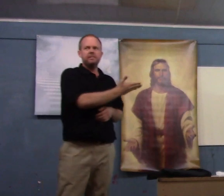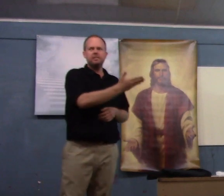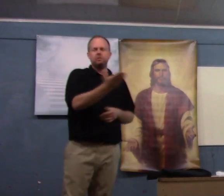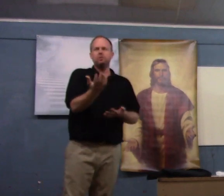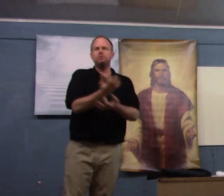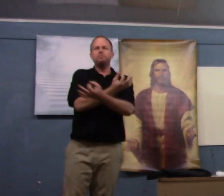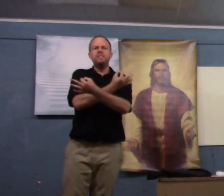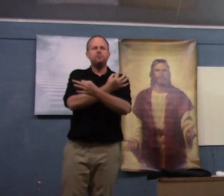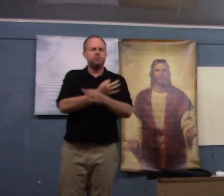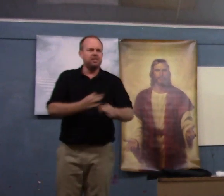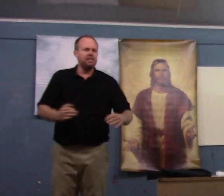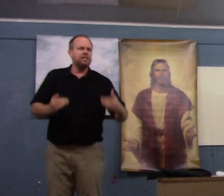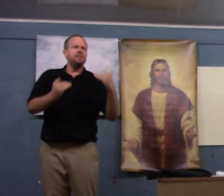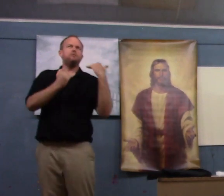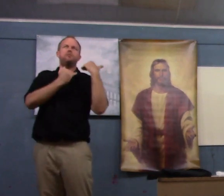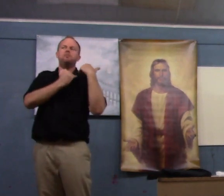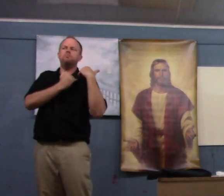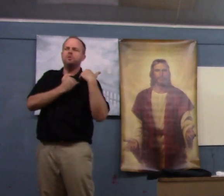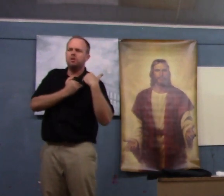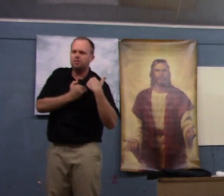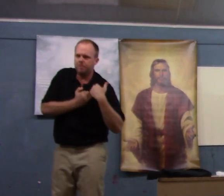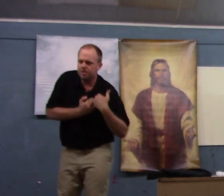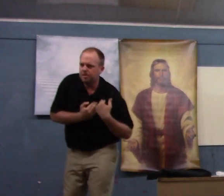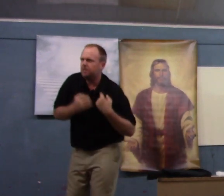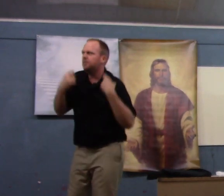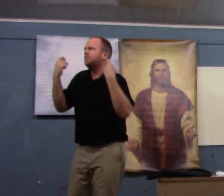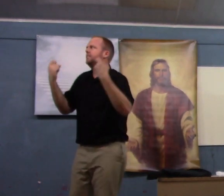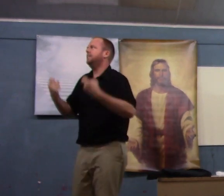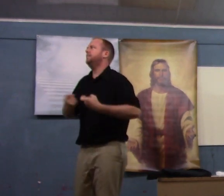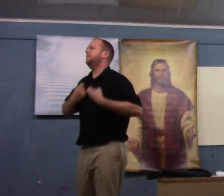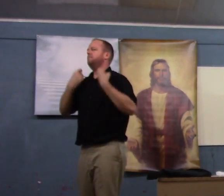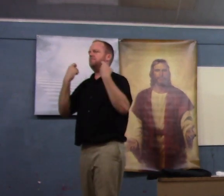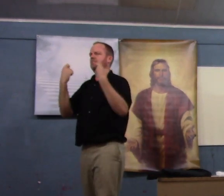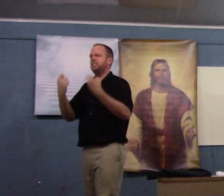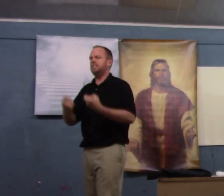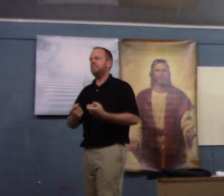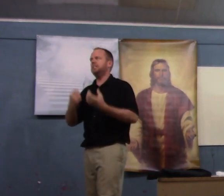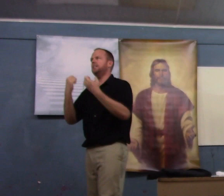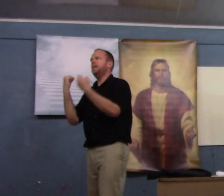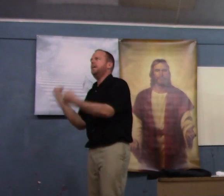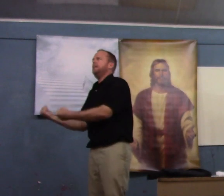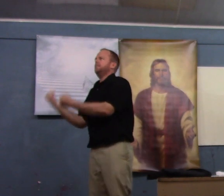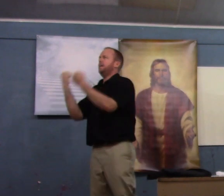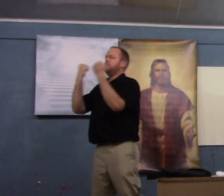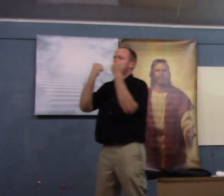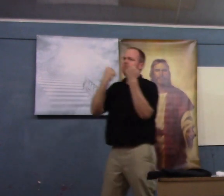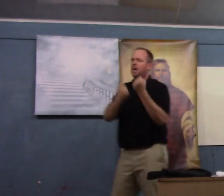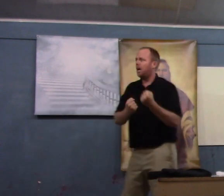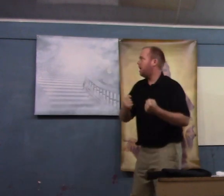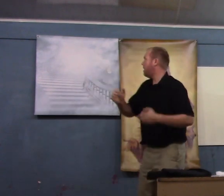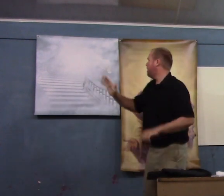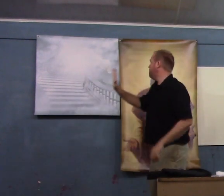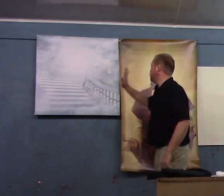Would you be free from your burden of sin? There's power in